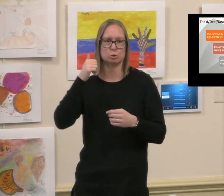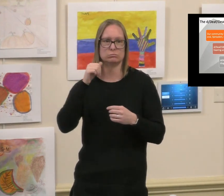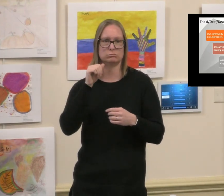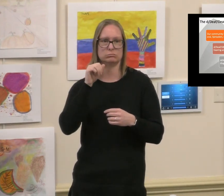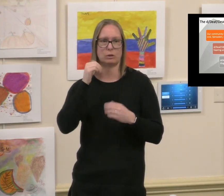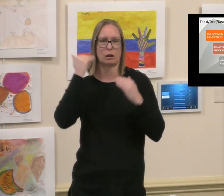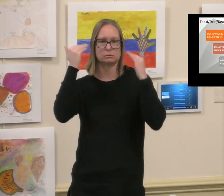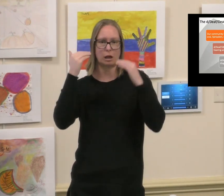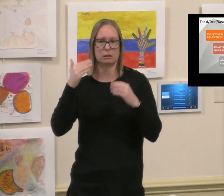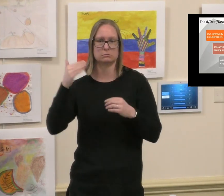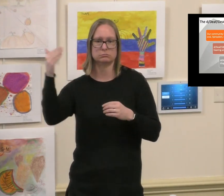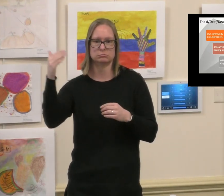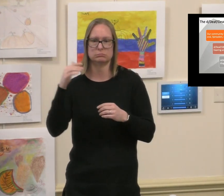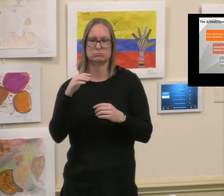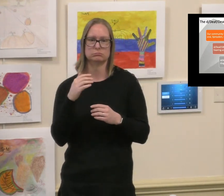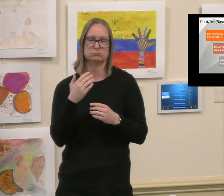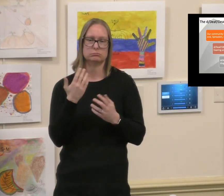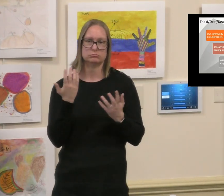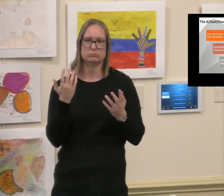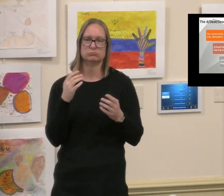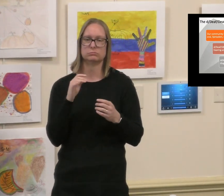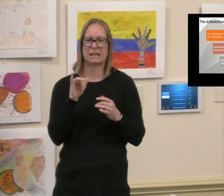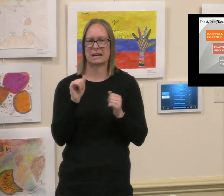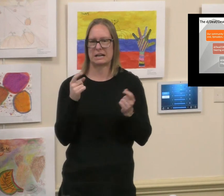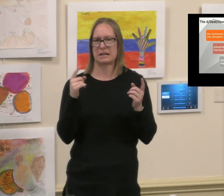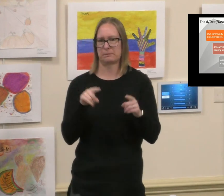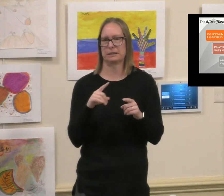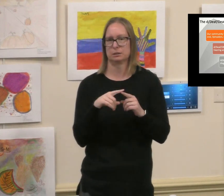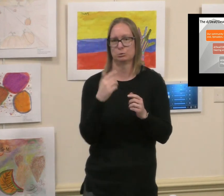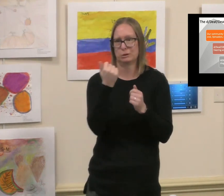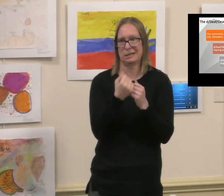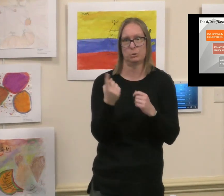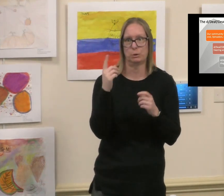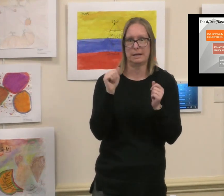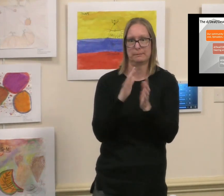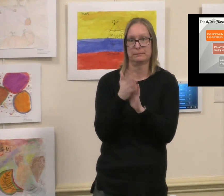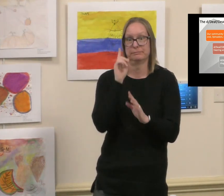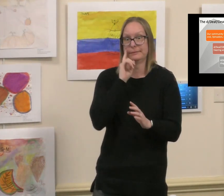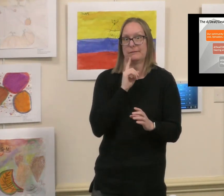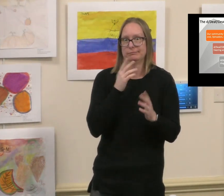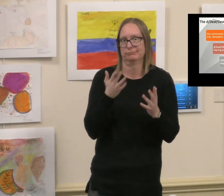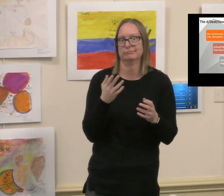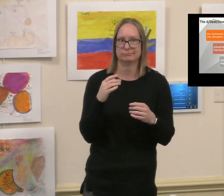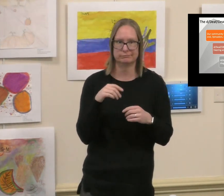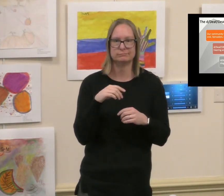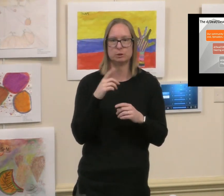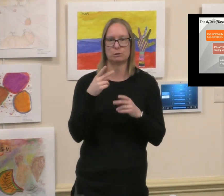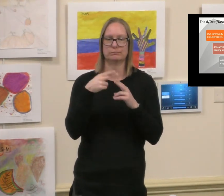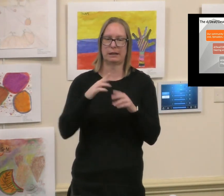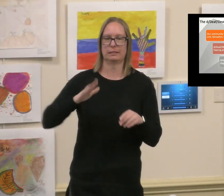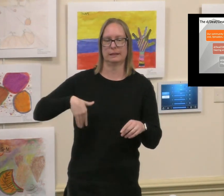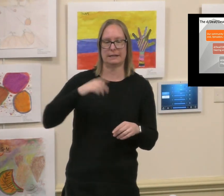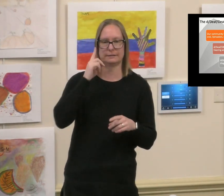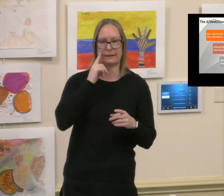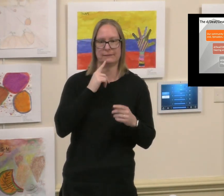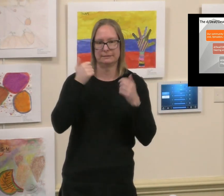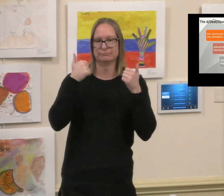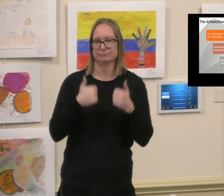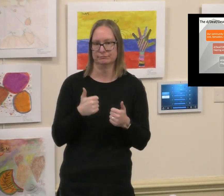anyone, even a child who is potentially in elementary school after they acquired language, all the way up to a senior citizen. So anyone could